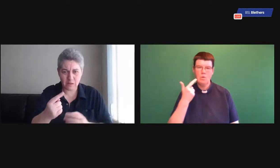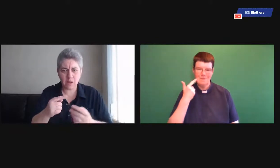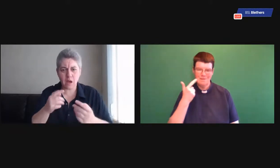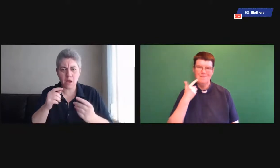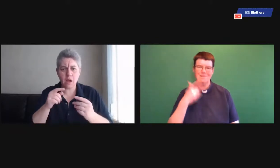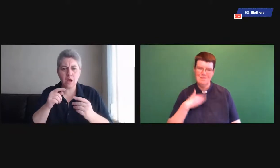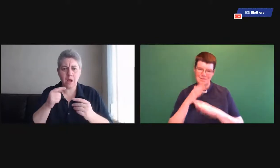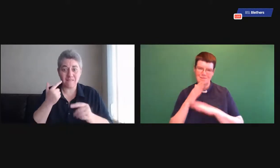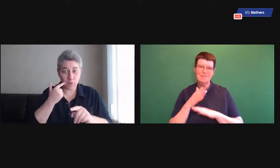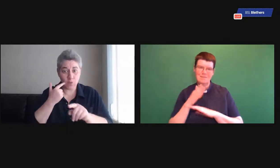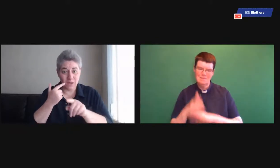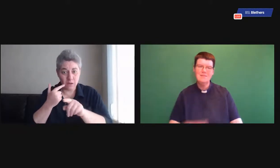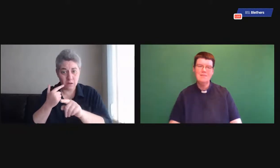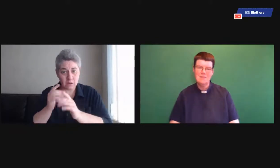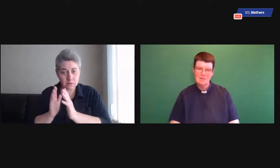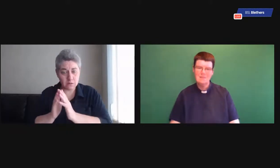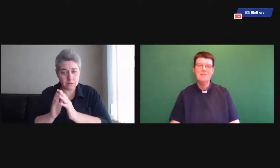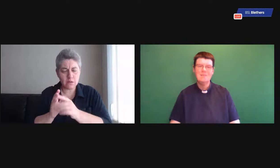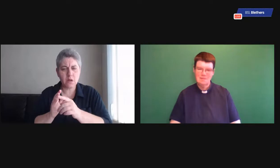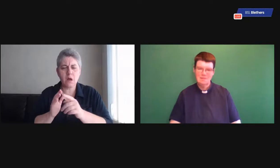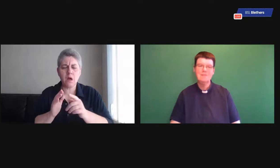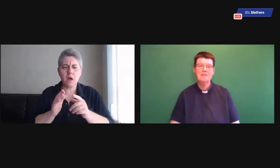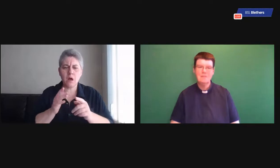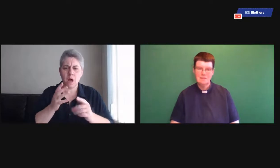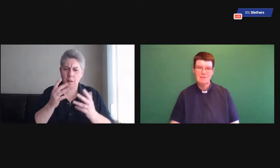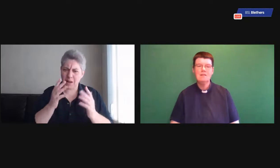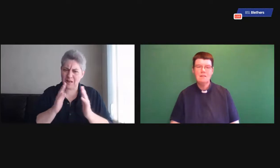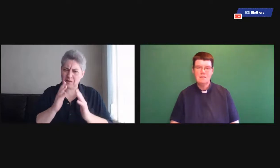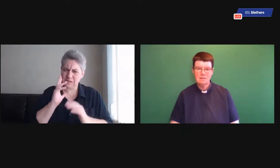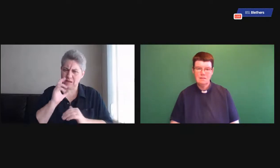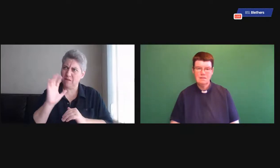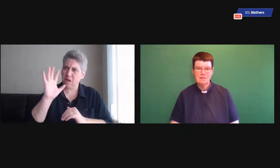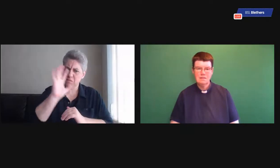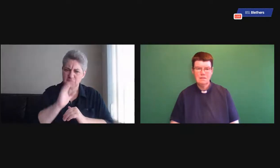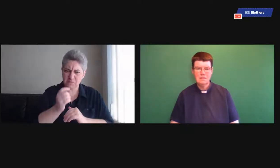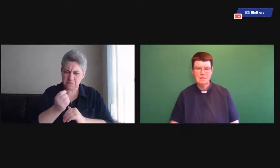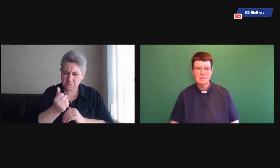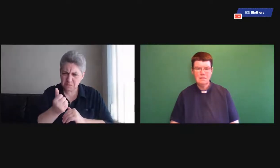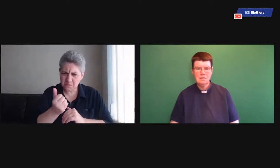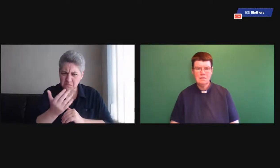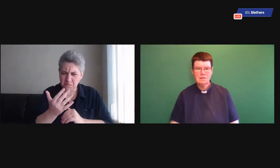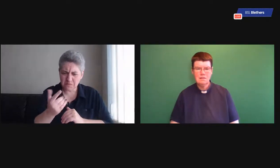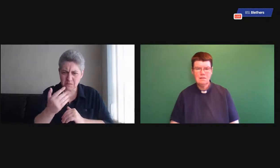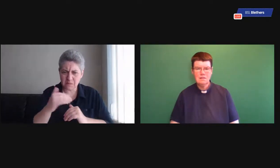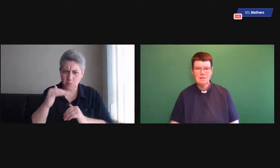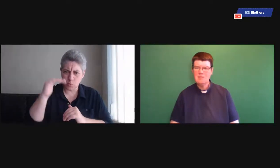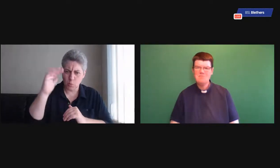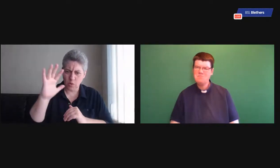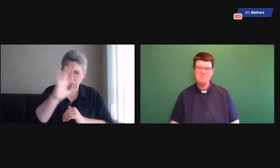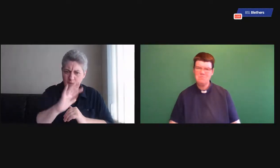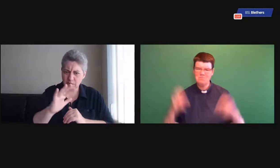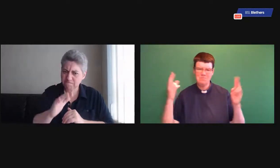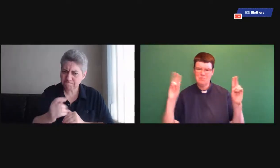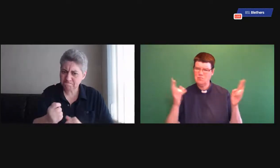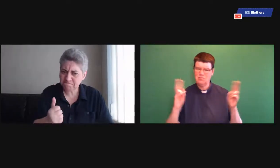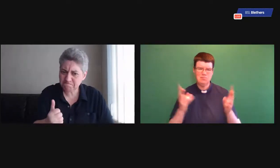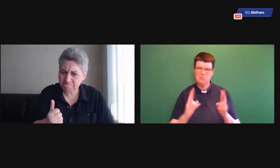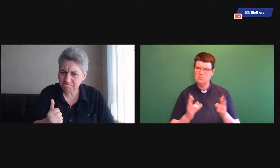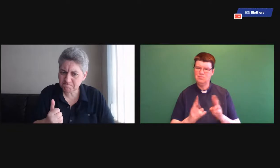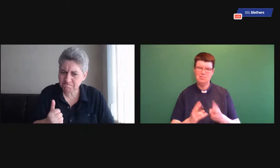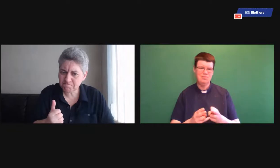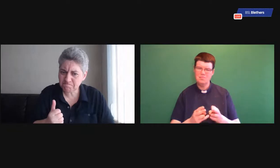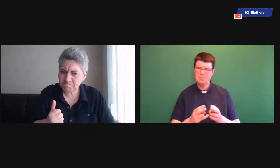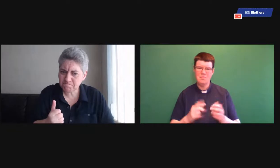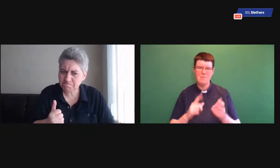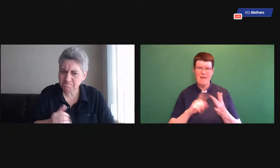you're based in Elgin. Oh yeah, I have a service every week in Elgin. But I mean,